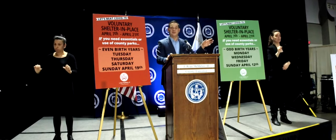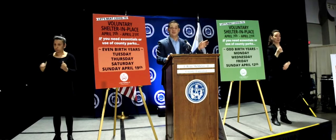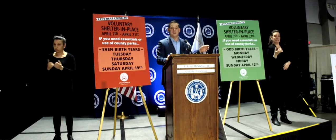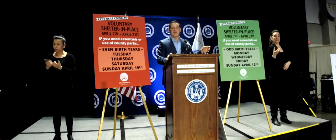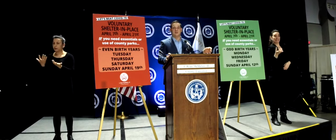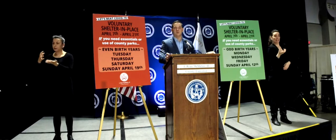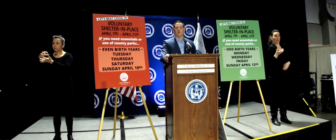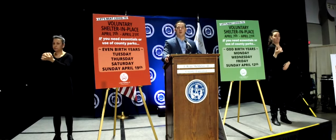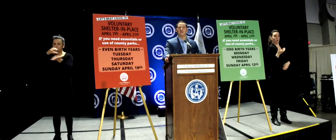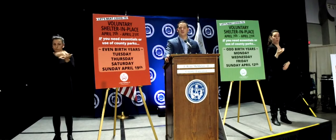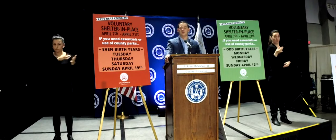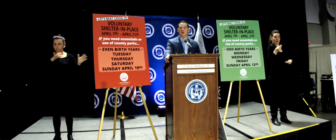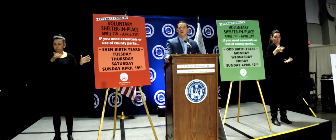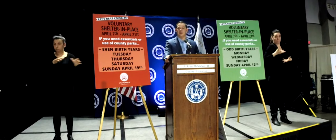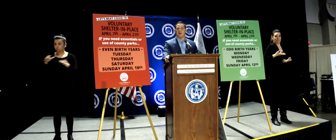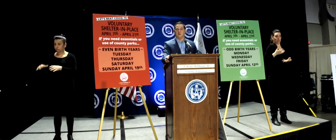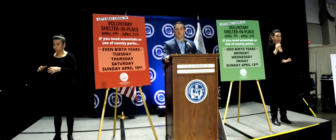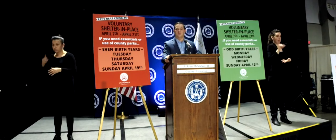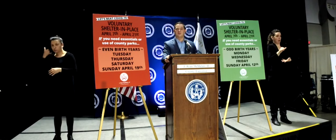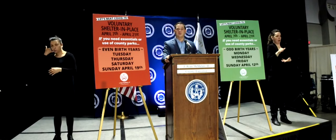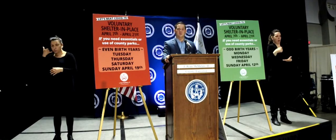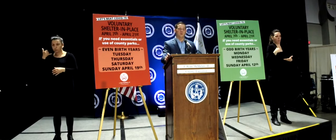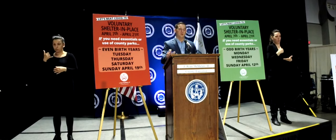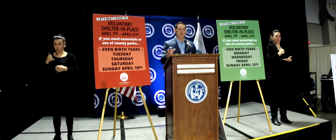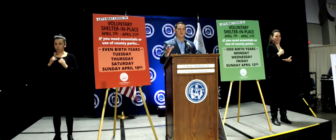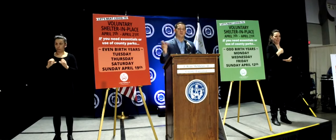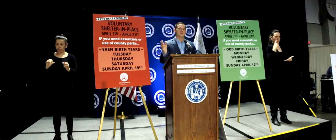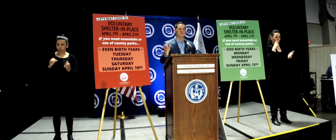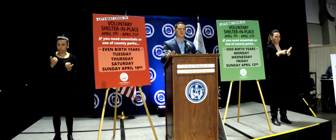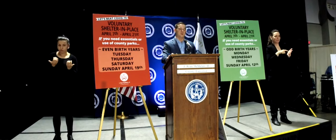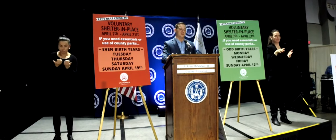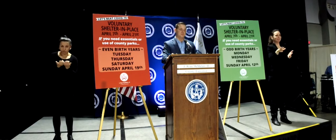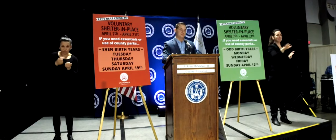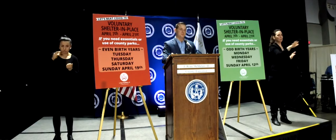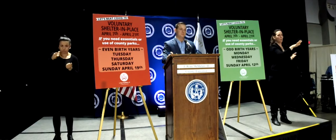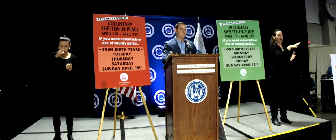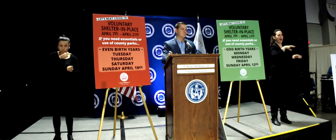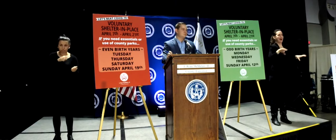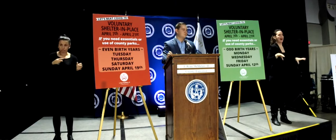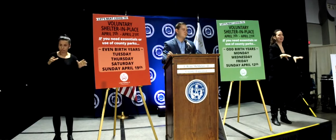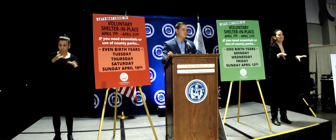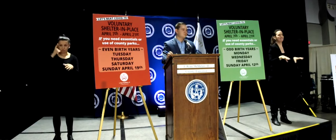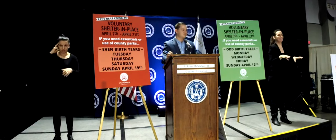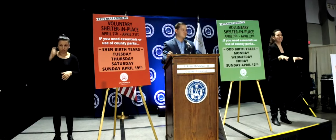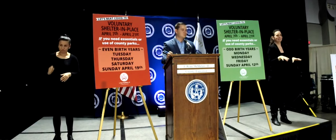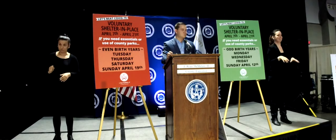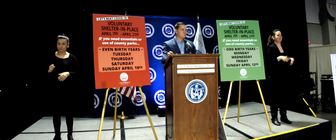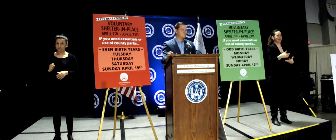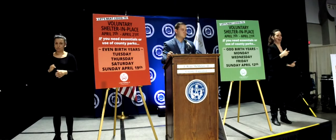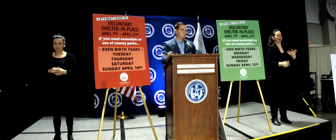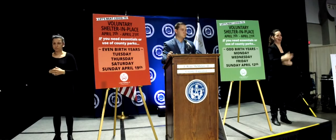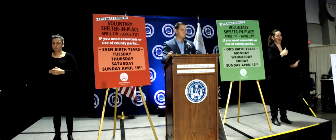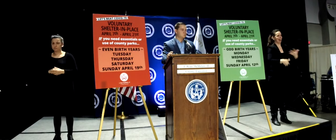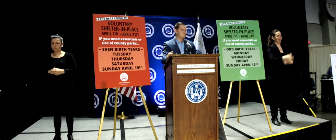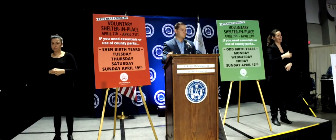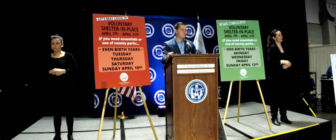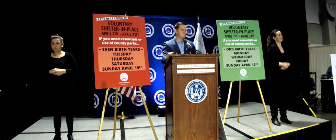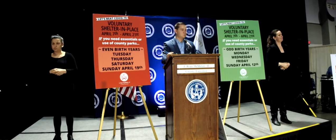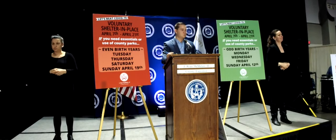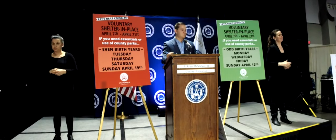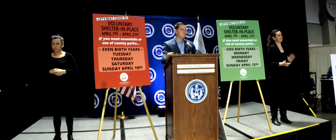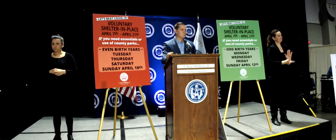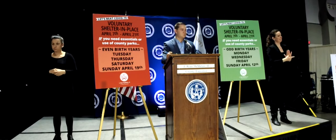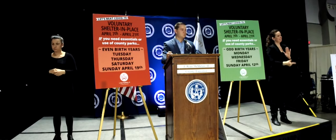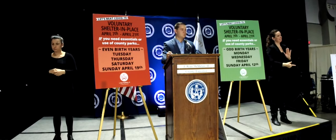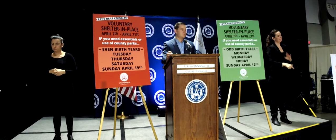different locations throughout the county when we look at the decisions we've made. Ryan, is that data something you're able to look